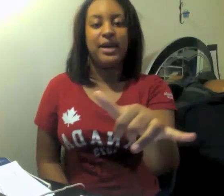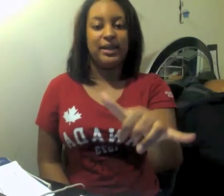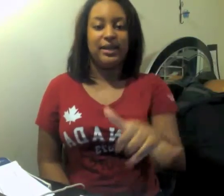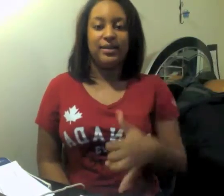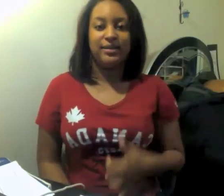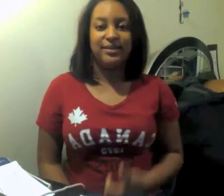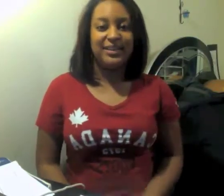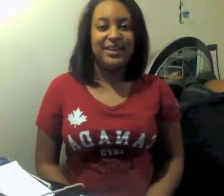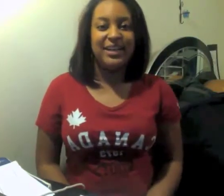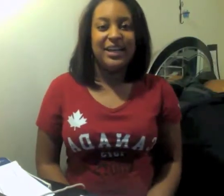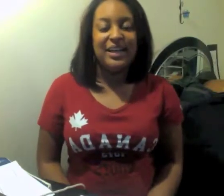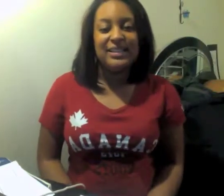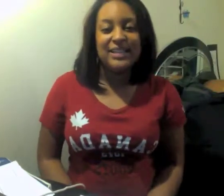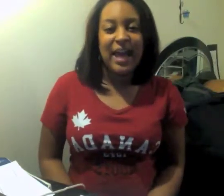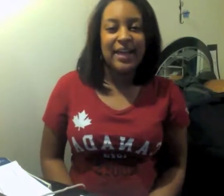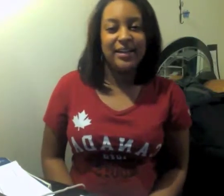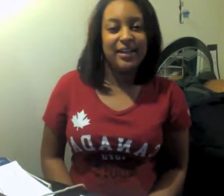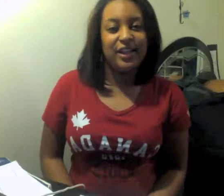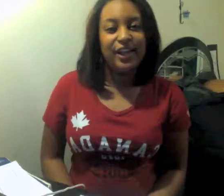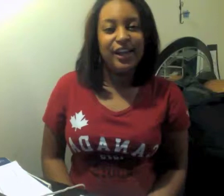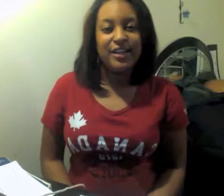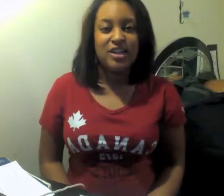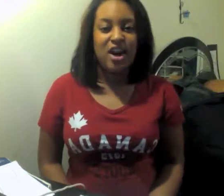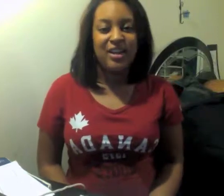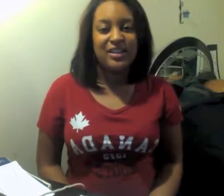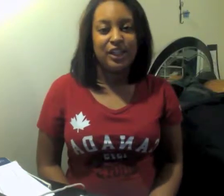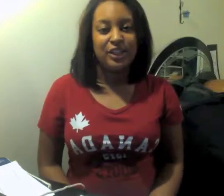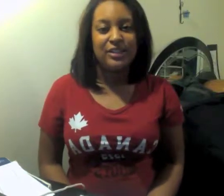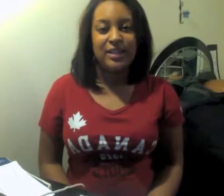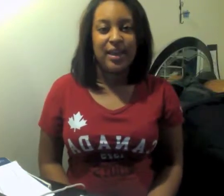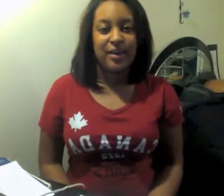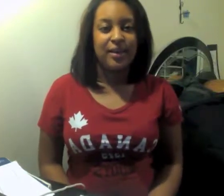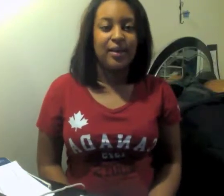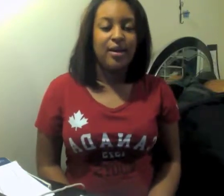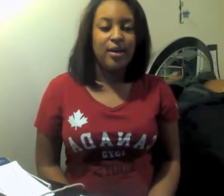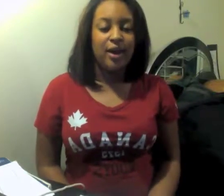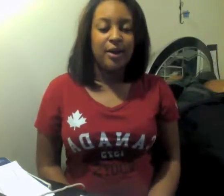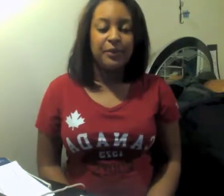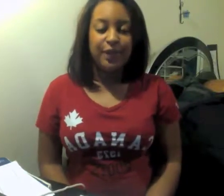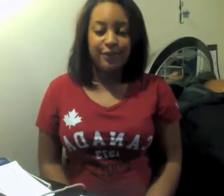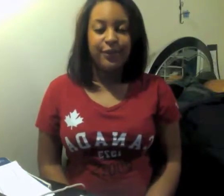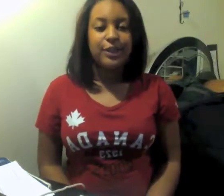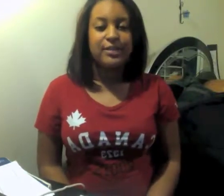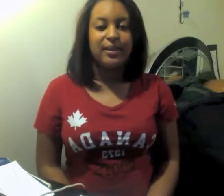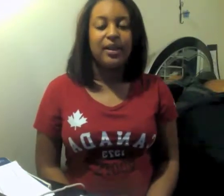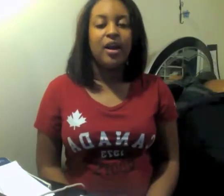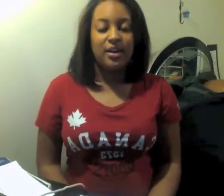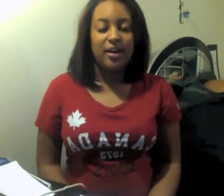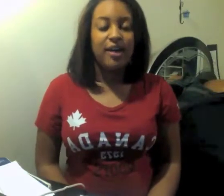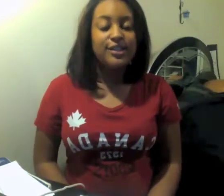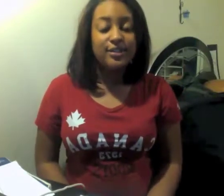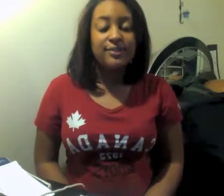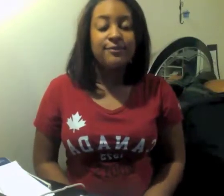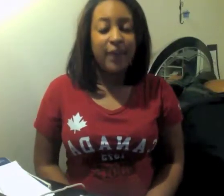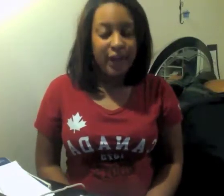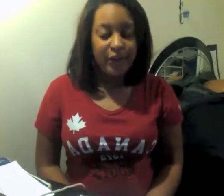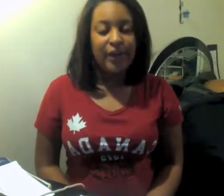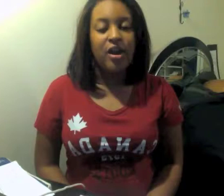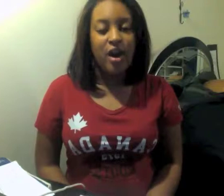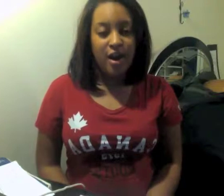money. It's not clear, it's hard to understand what you're fingerspelling. Also, it's very